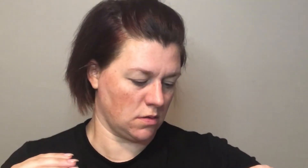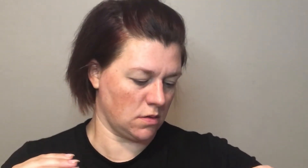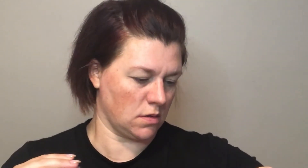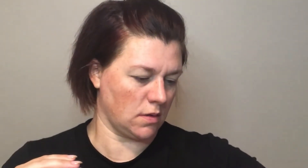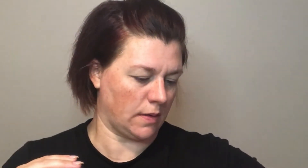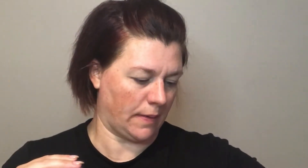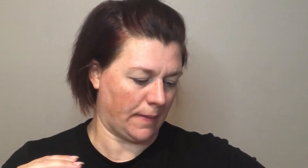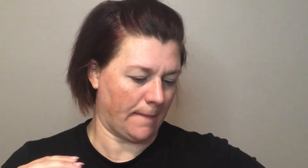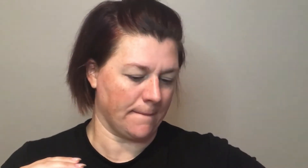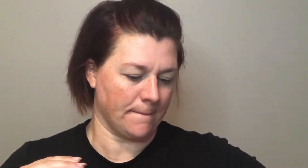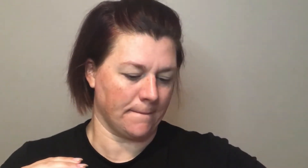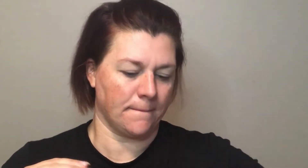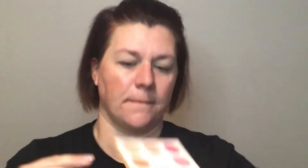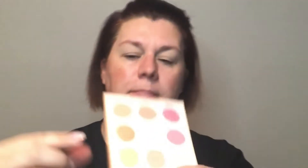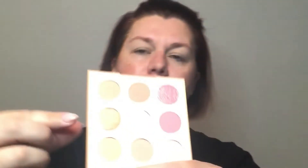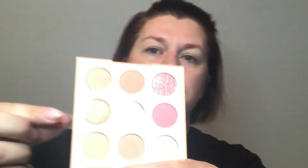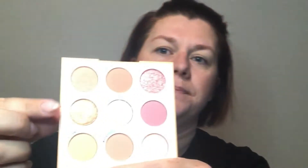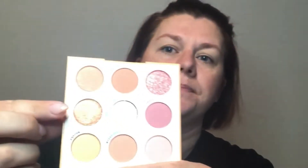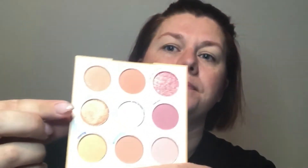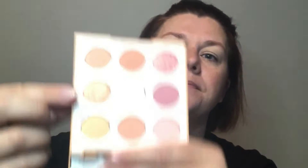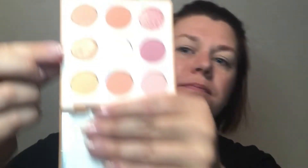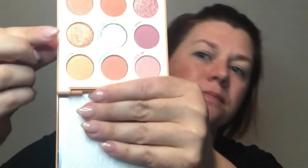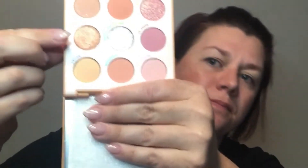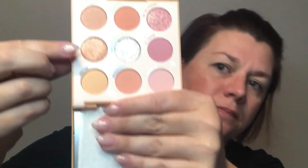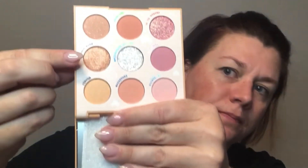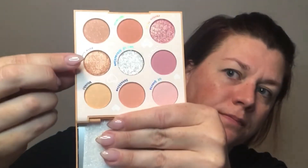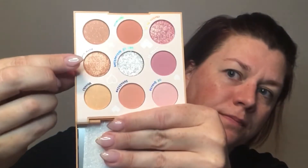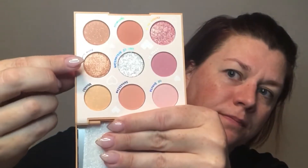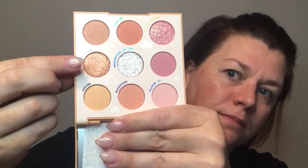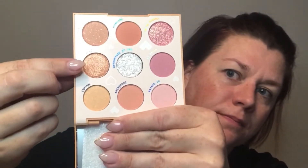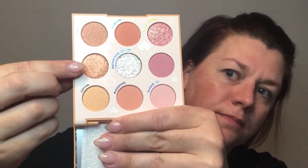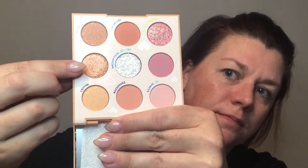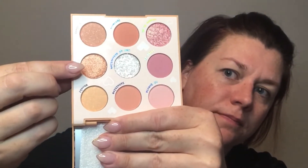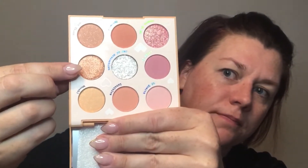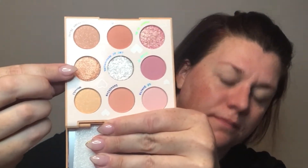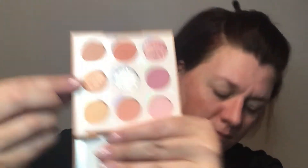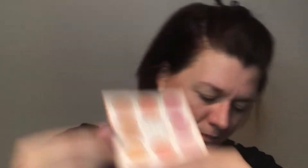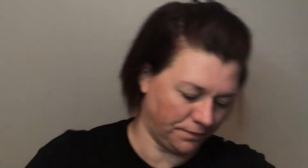I might throw in a little bit of this more intense shimmer.